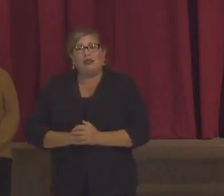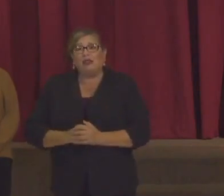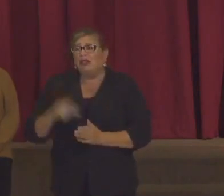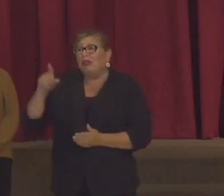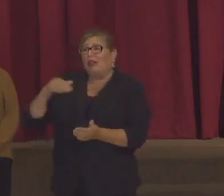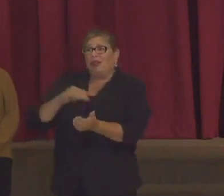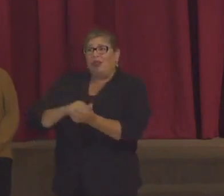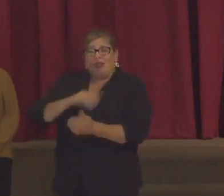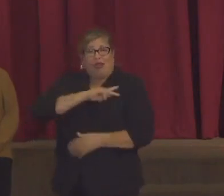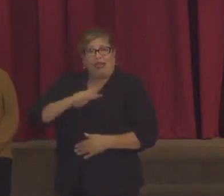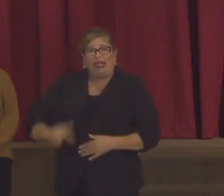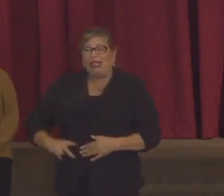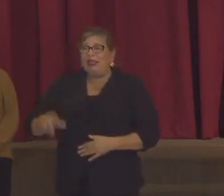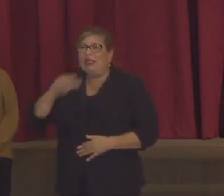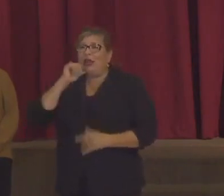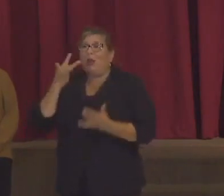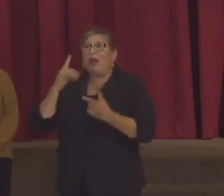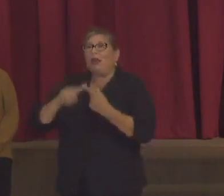United States